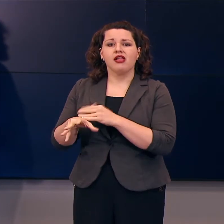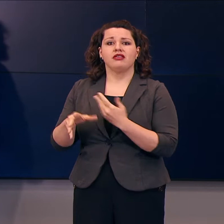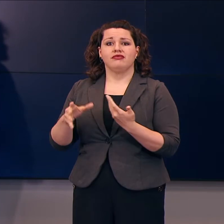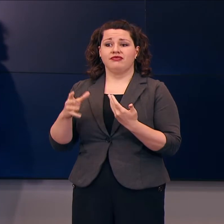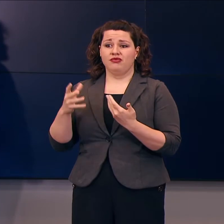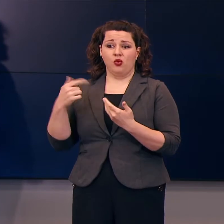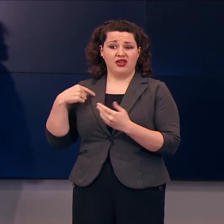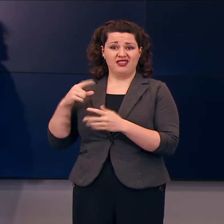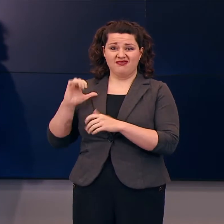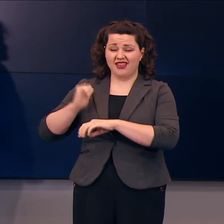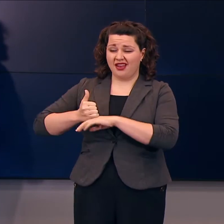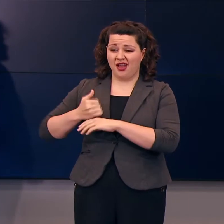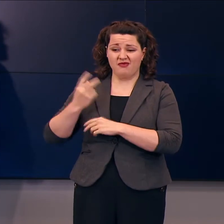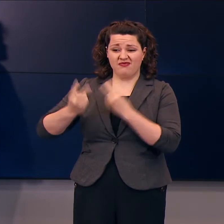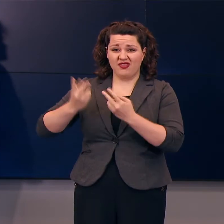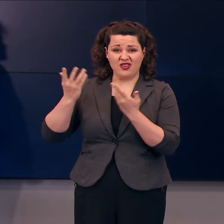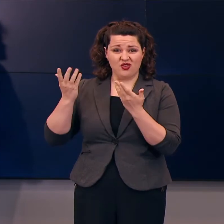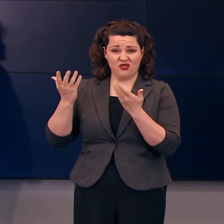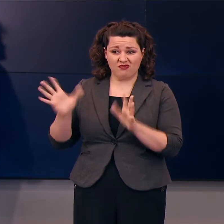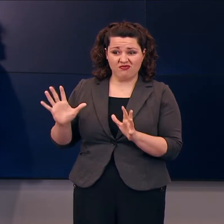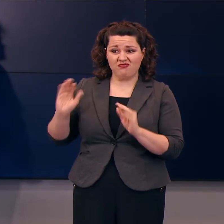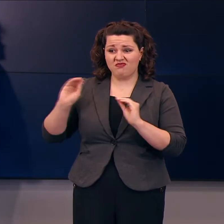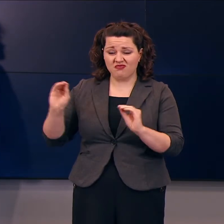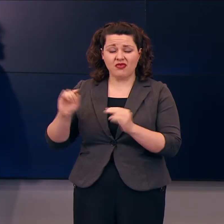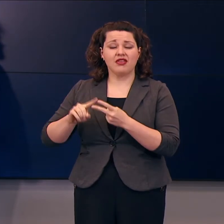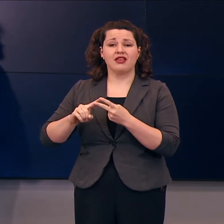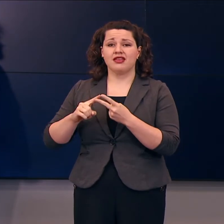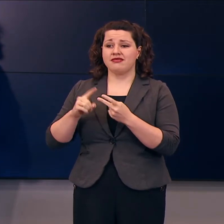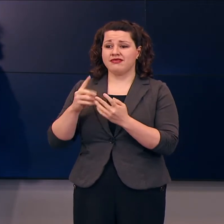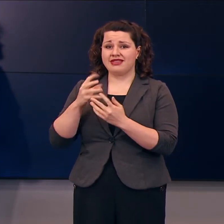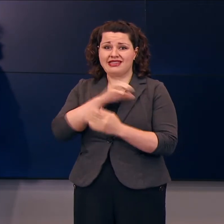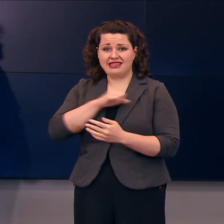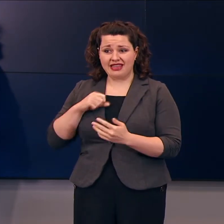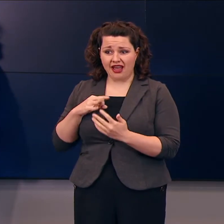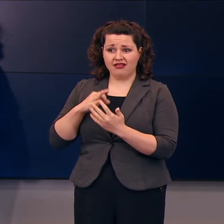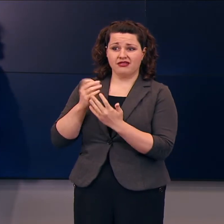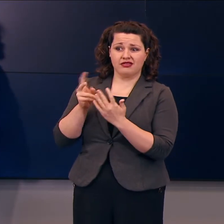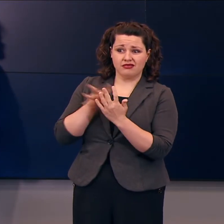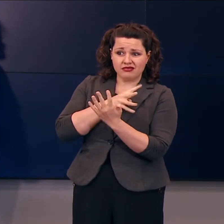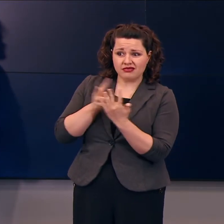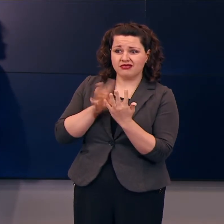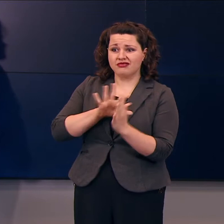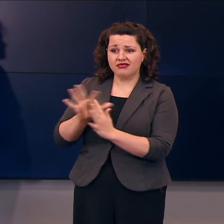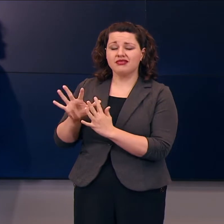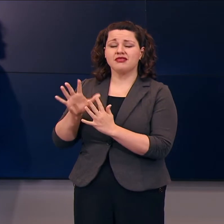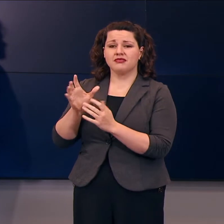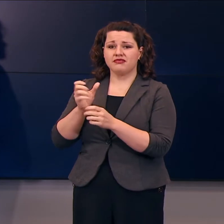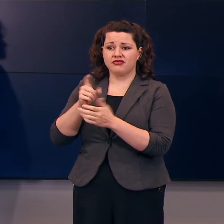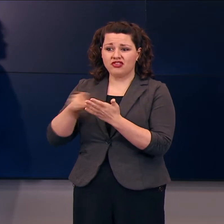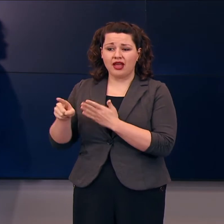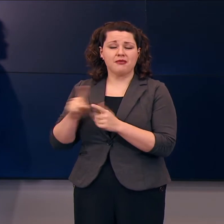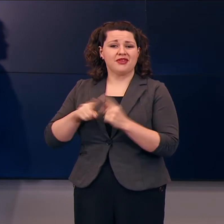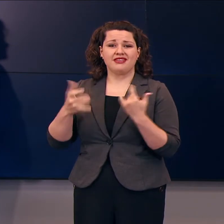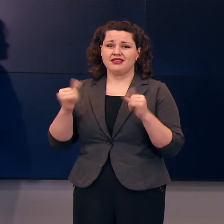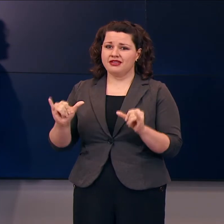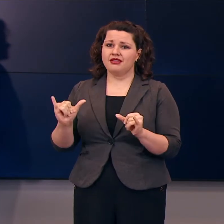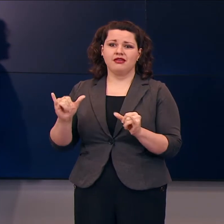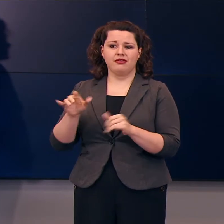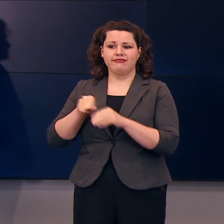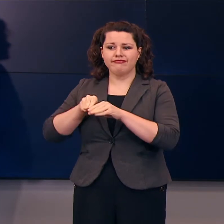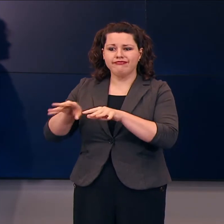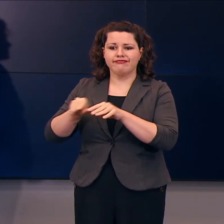visitors and screening staff at all shifts, the virus has still been introduced into some facilities, resulting in devastating